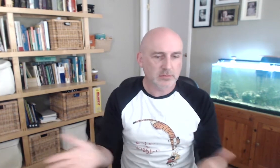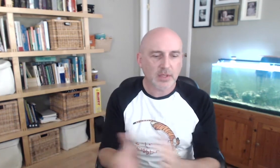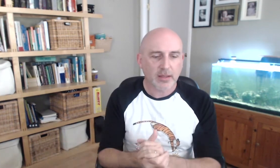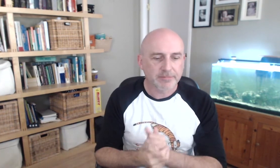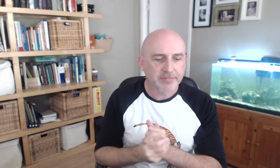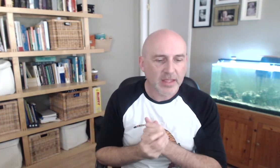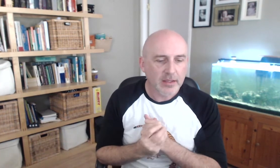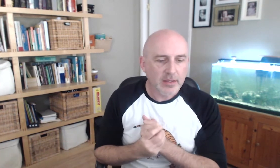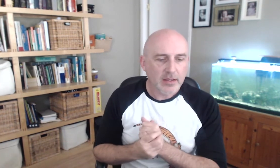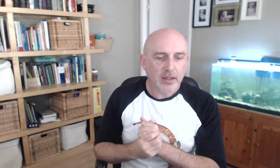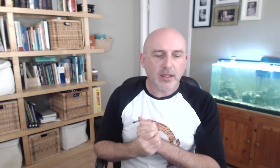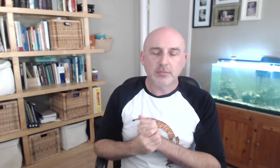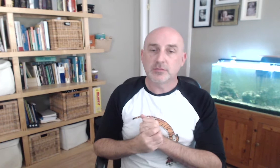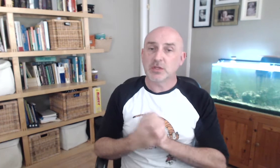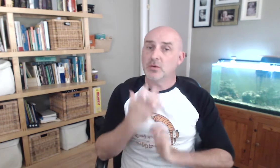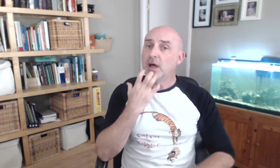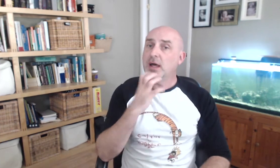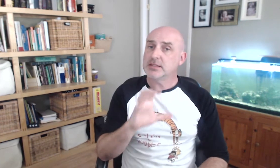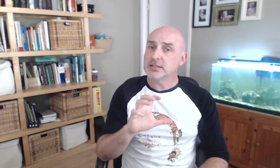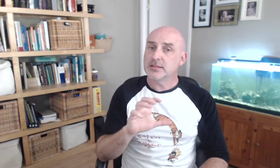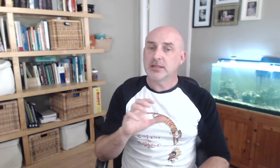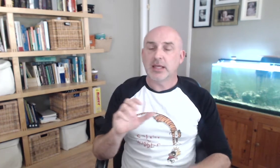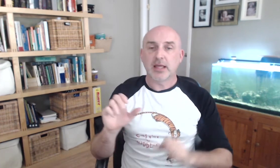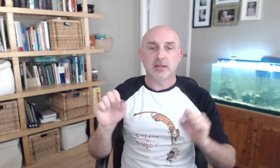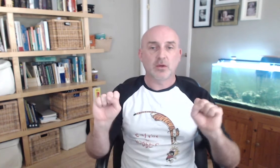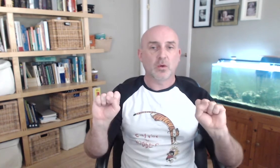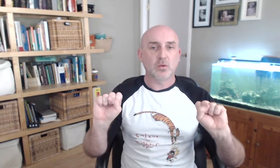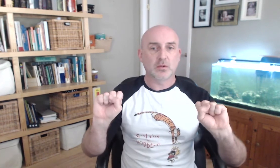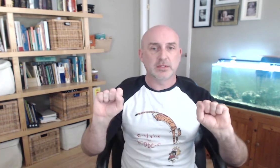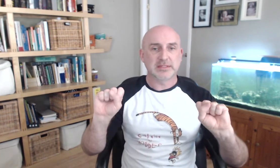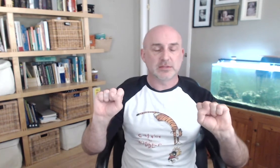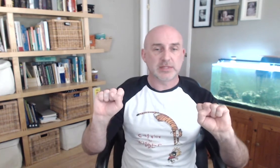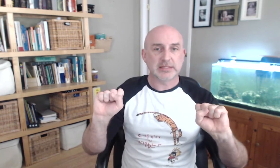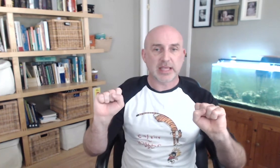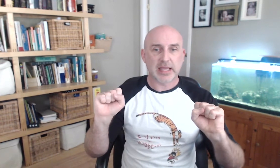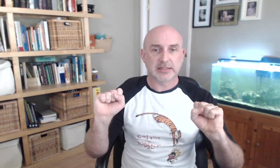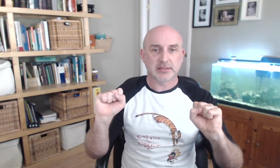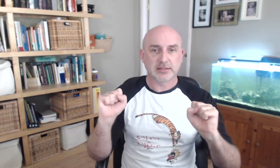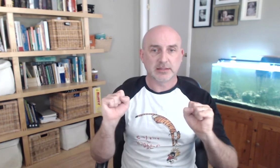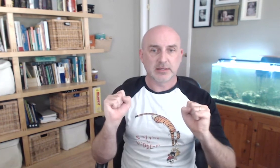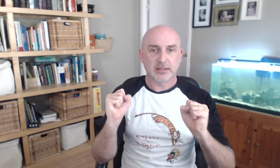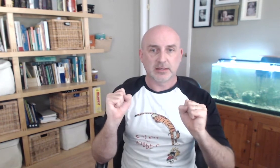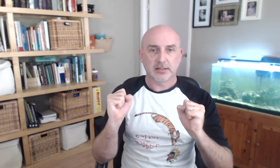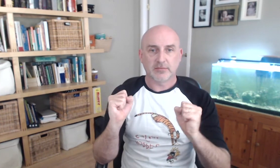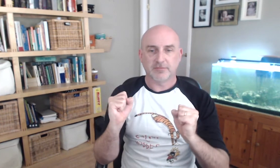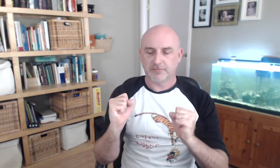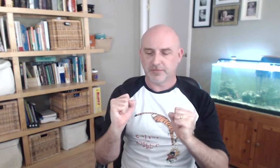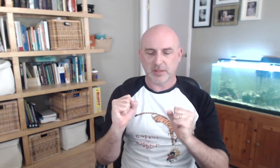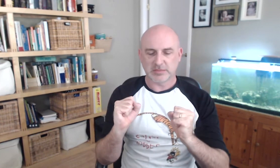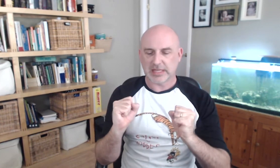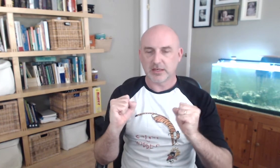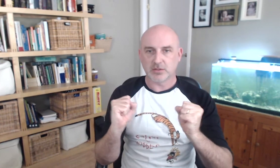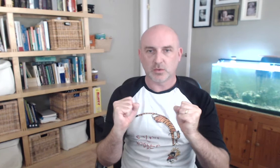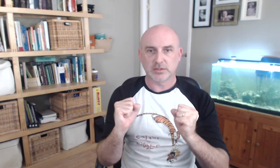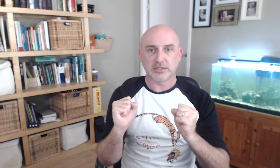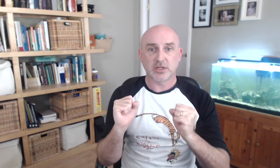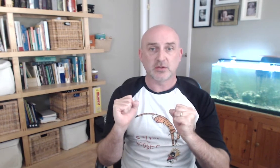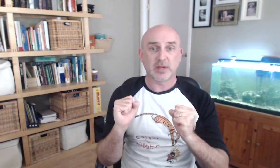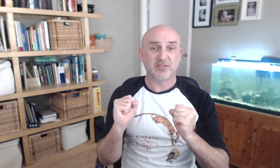Okay. So hot, and then cold is those S hands, thumbs kind of towards each other right in front